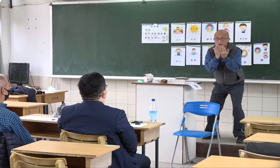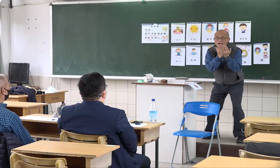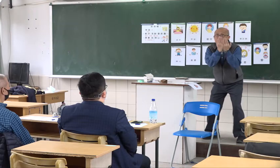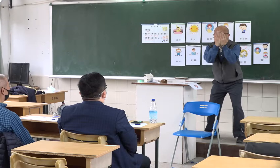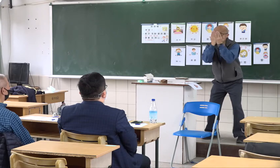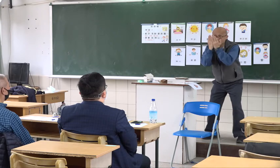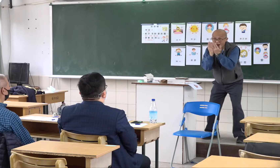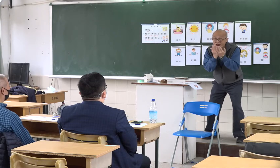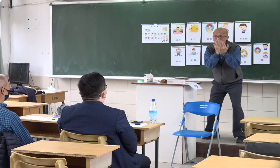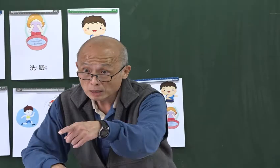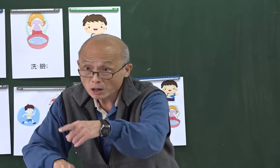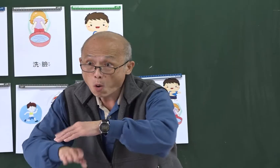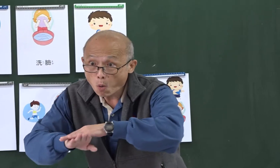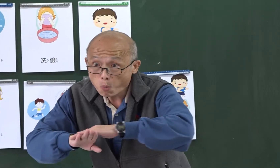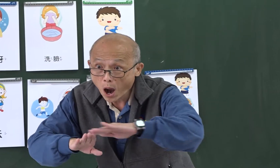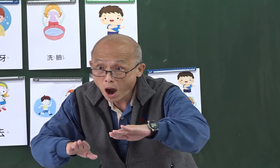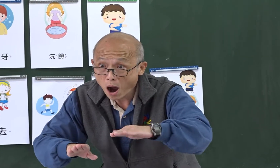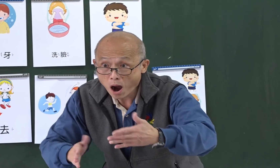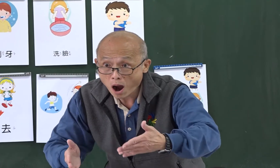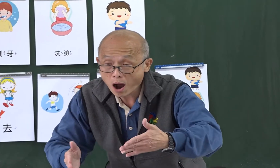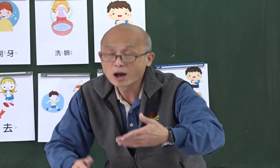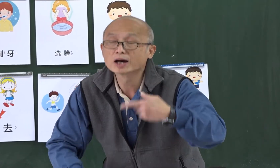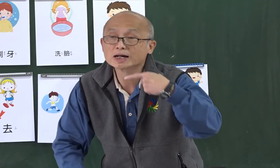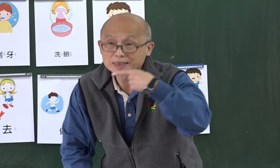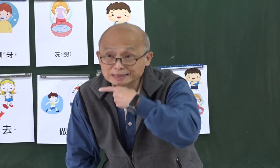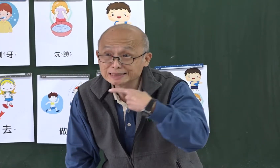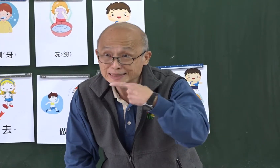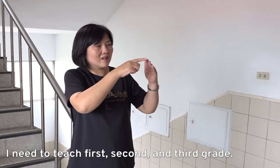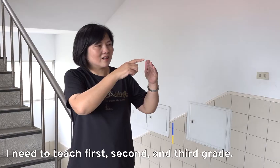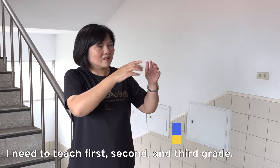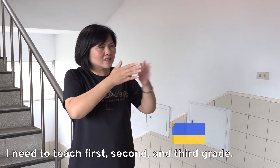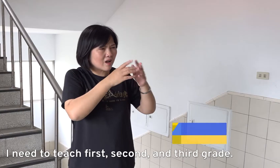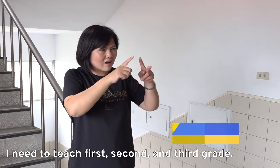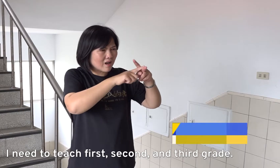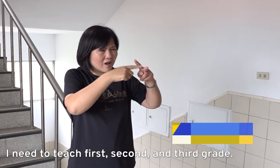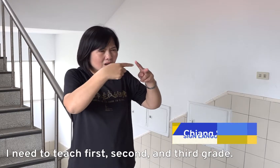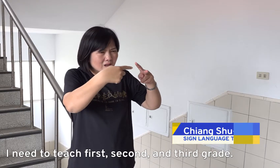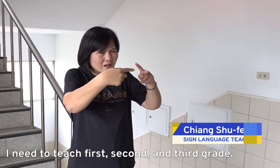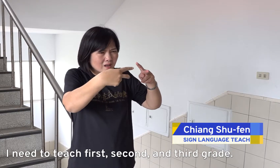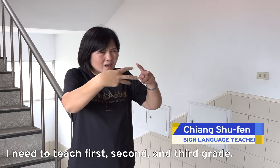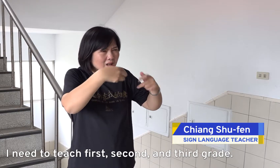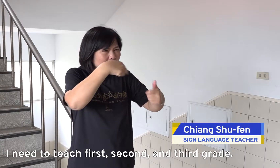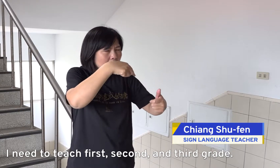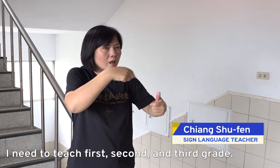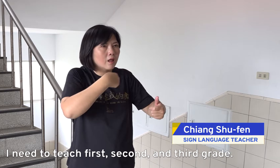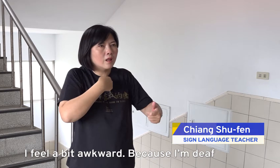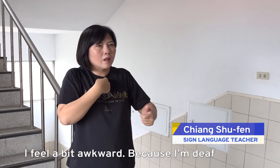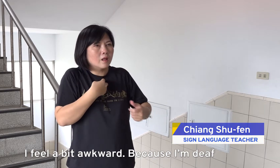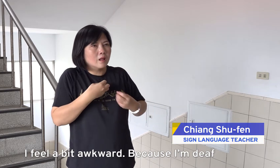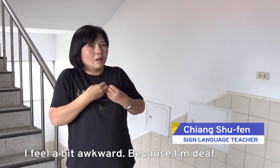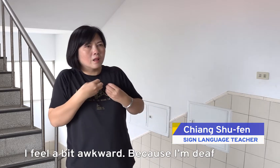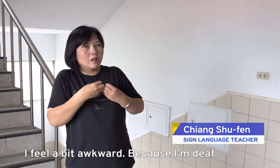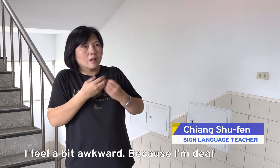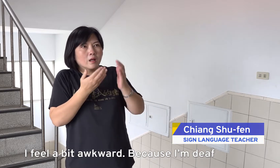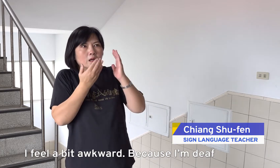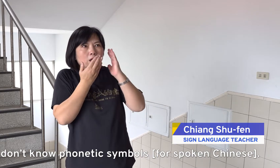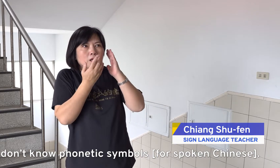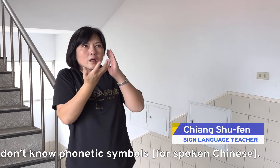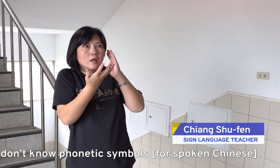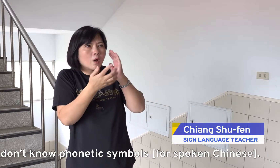few last-minute nerves as the school year got underway. I need to teach first, second, and third grade. I feel a bit awkward because I'm deaf and